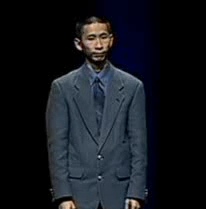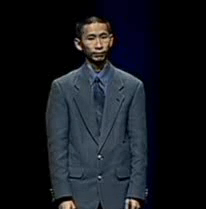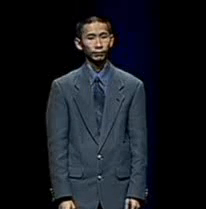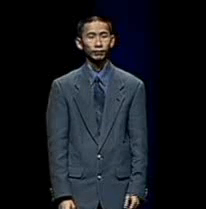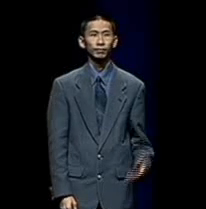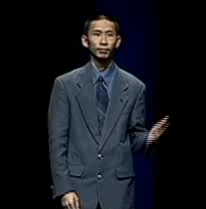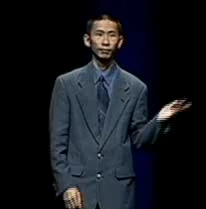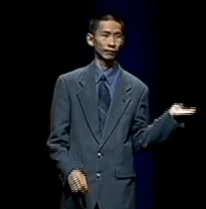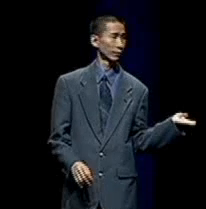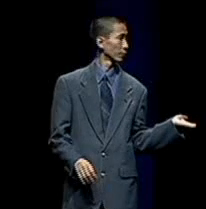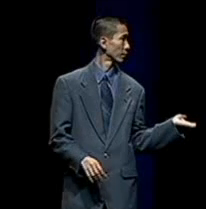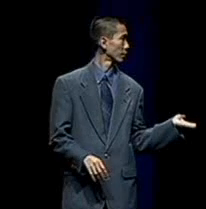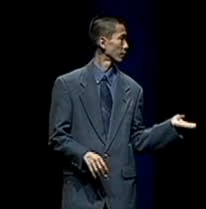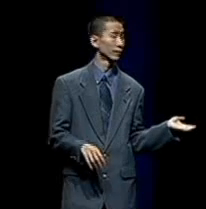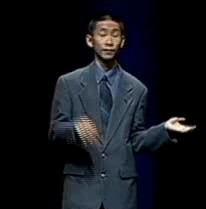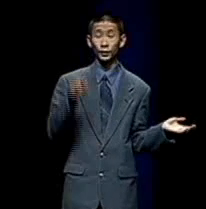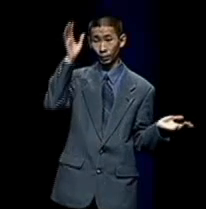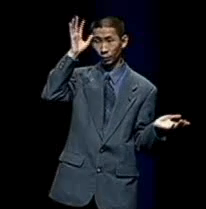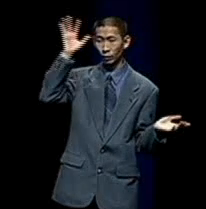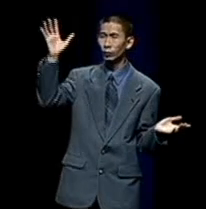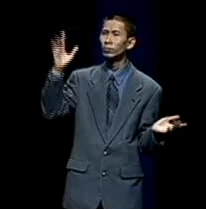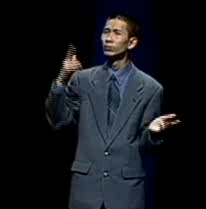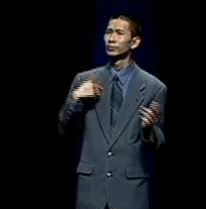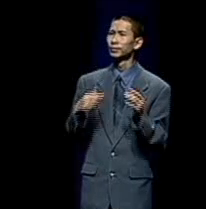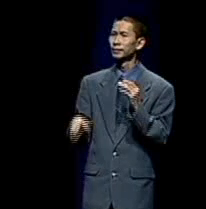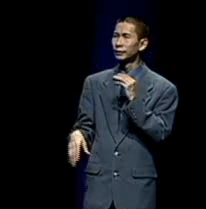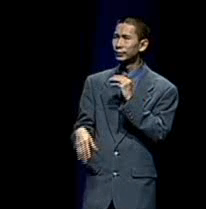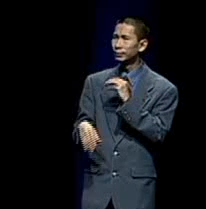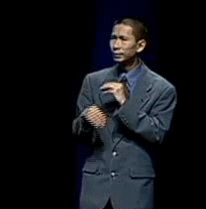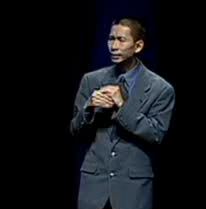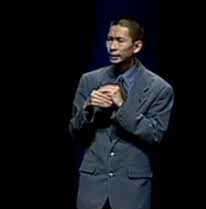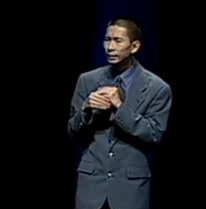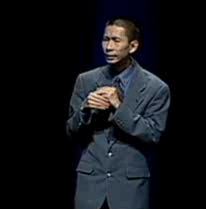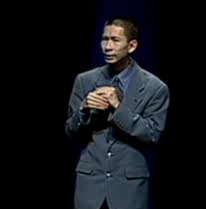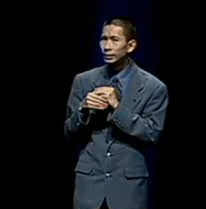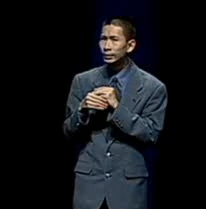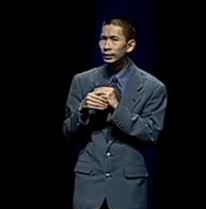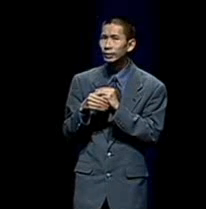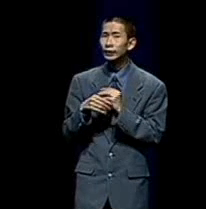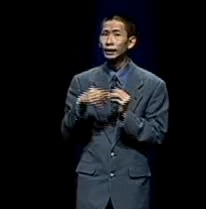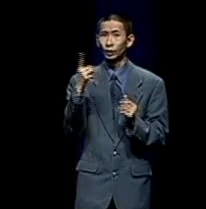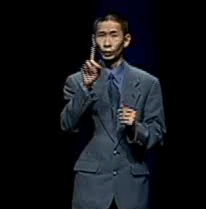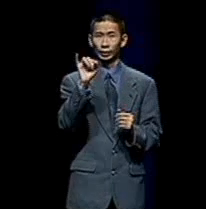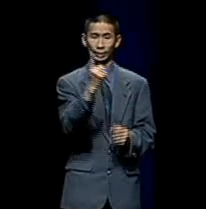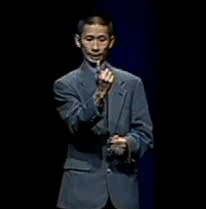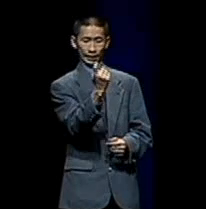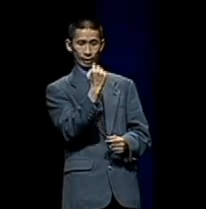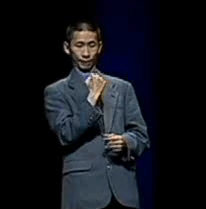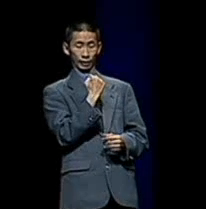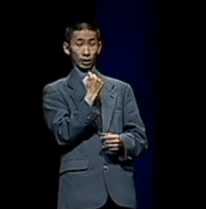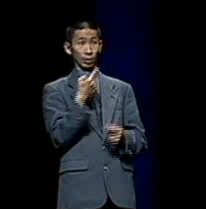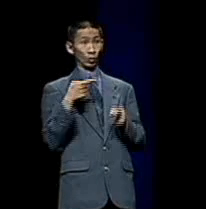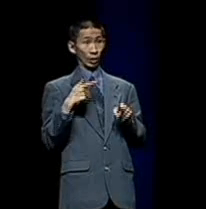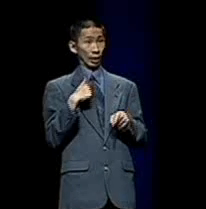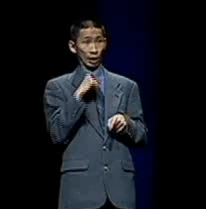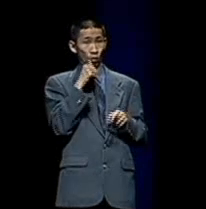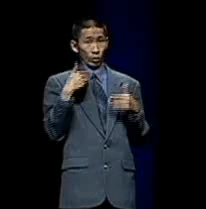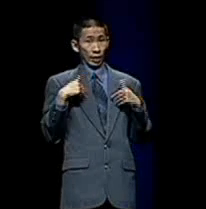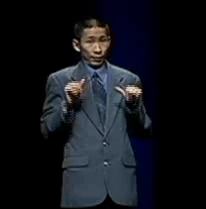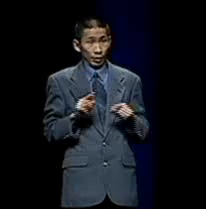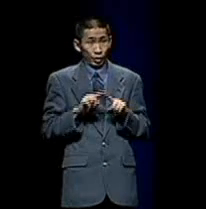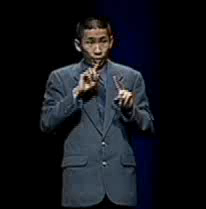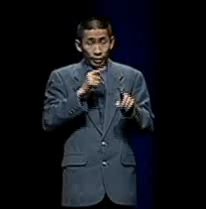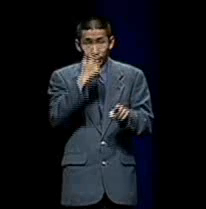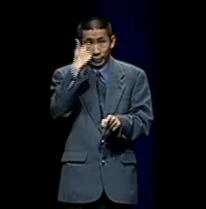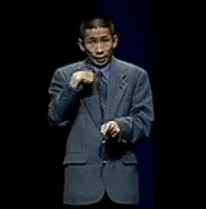And if I could just add, the question was posed to me, and while I don't have the ability to answer it because I